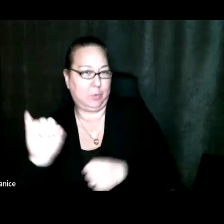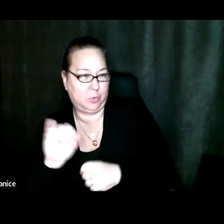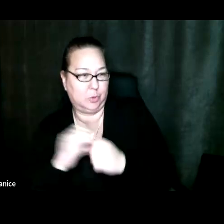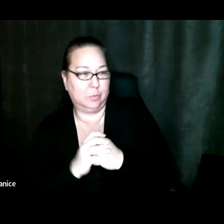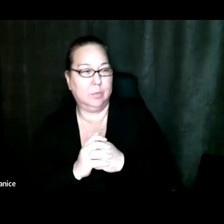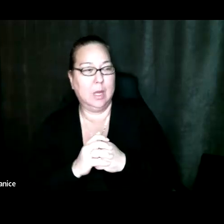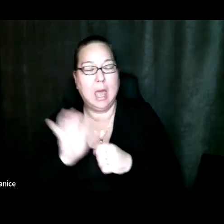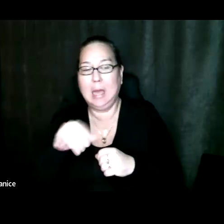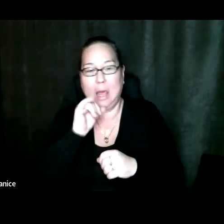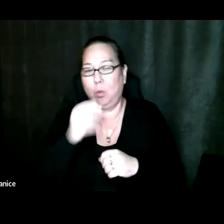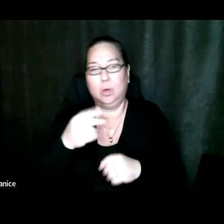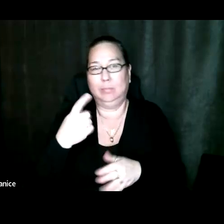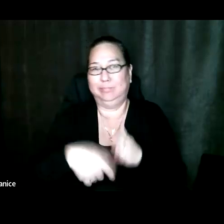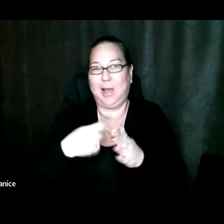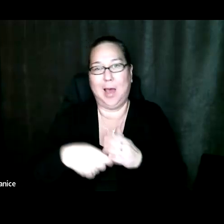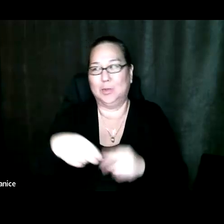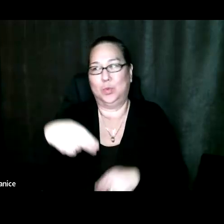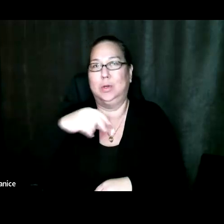as high as projected.